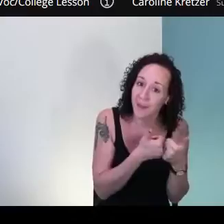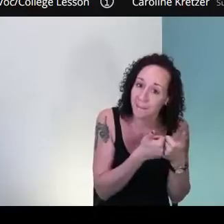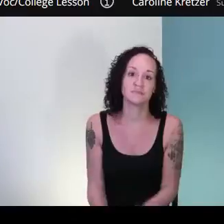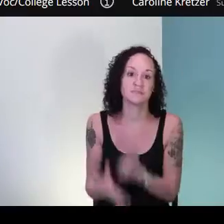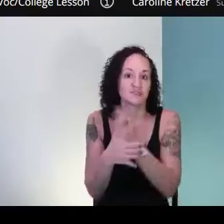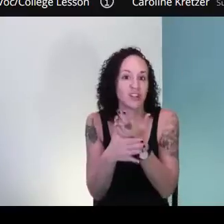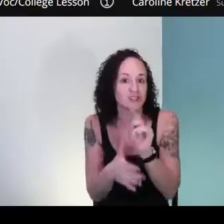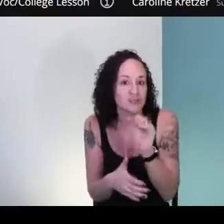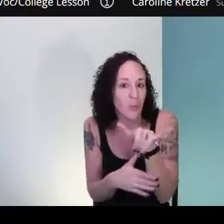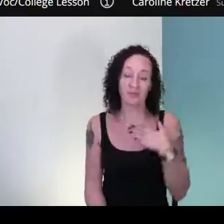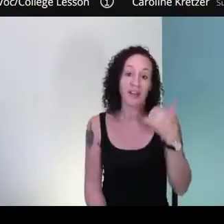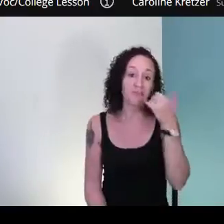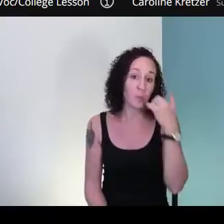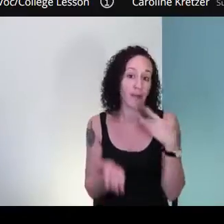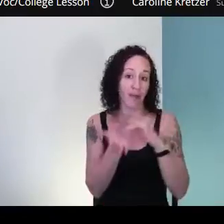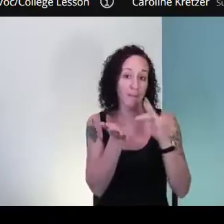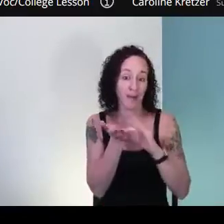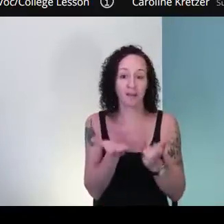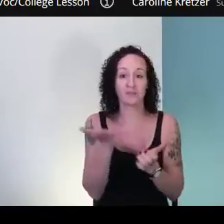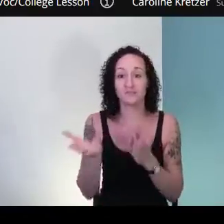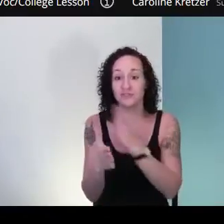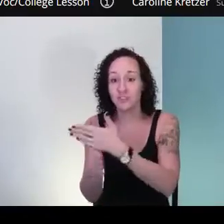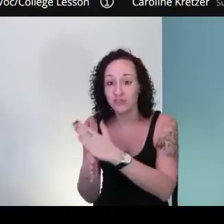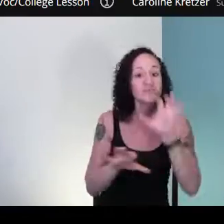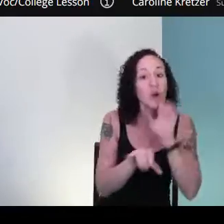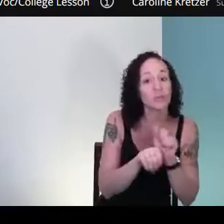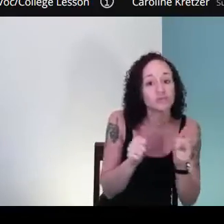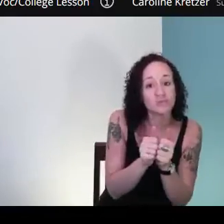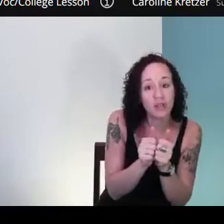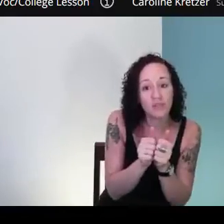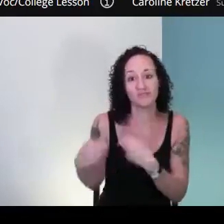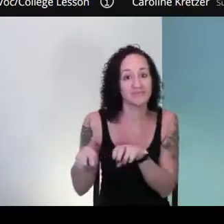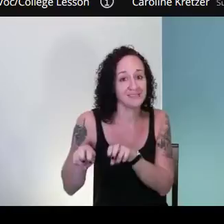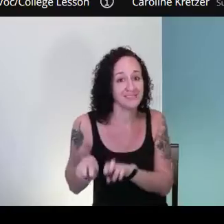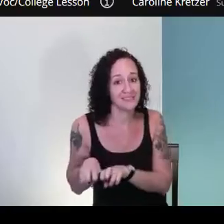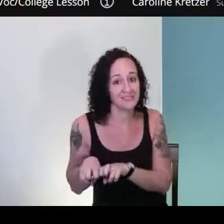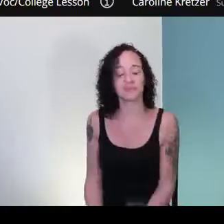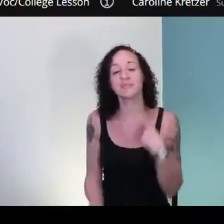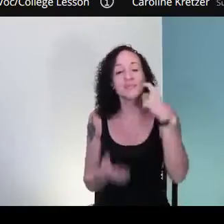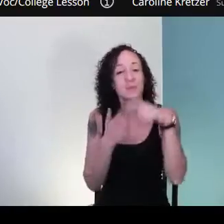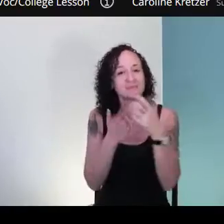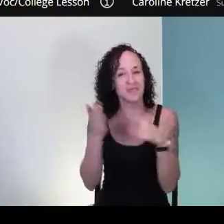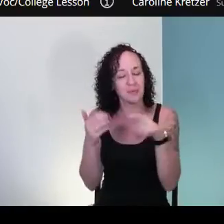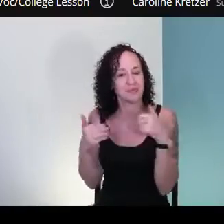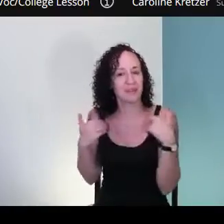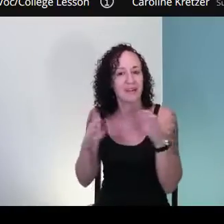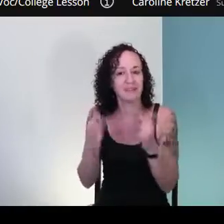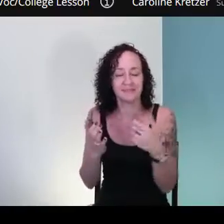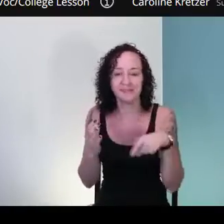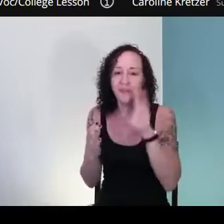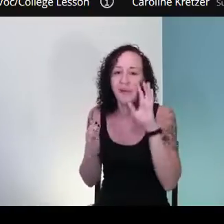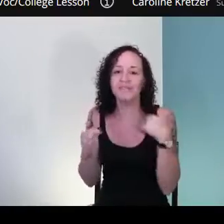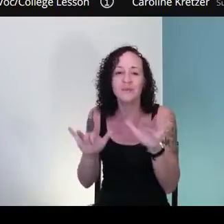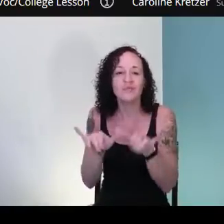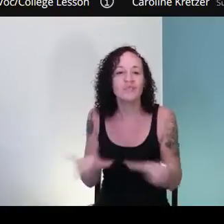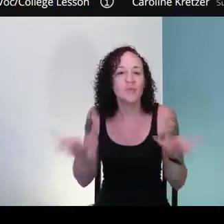Like what? Wrestling, tickling, hugging, playing games, sharing a toy, sharing their iPad, iPhone, doing